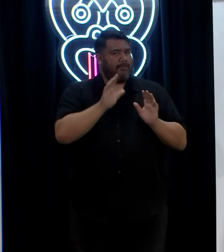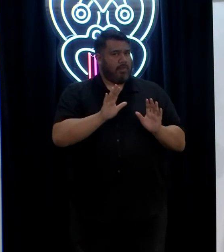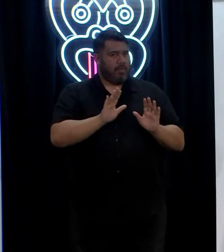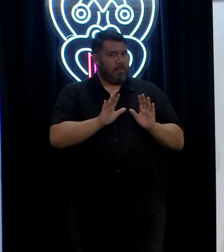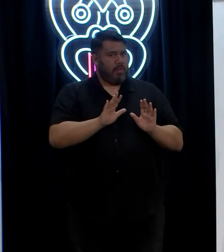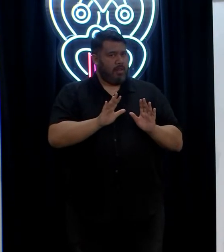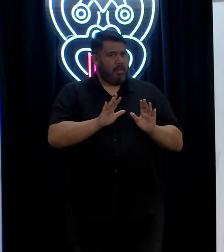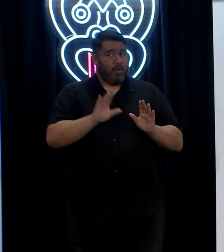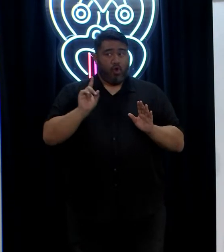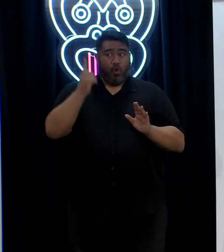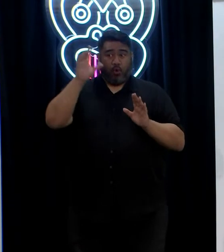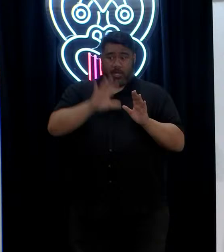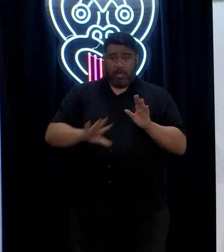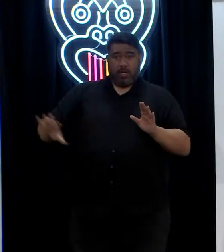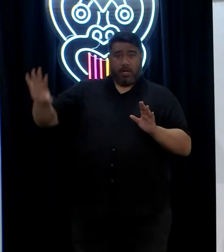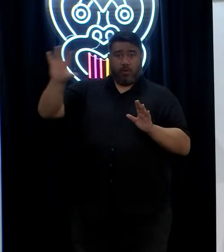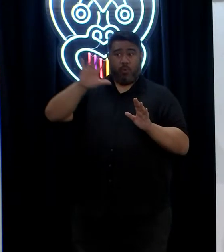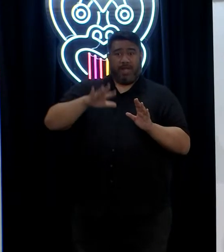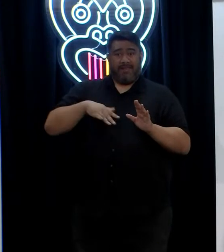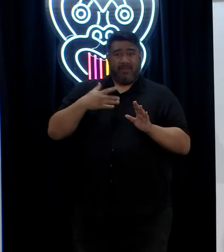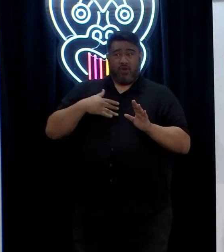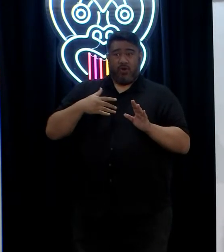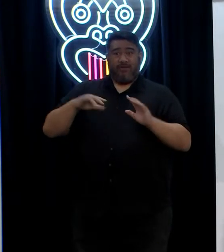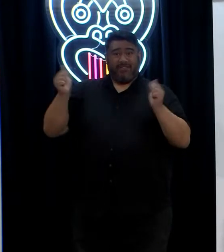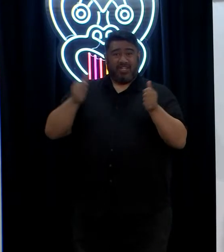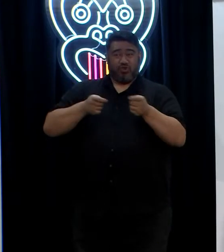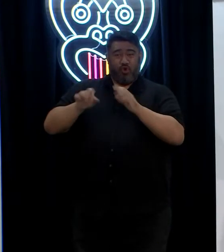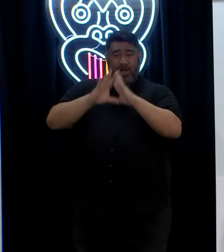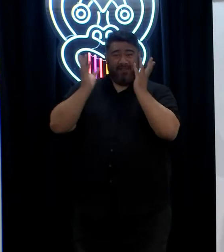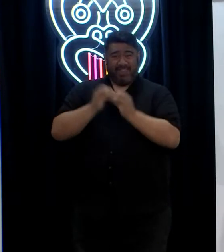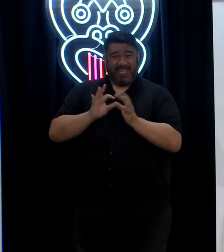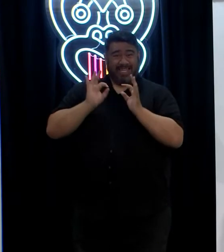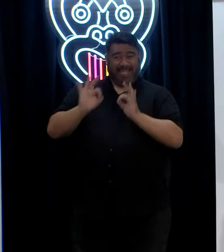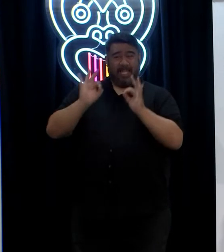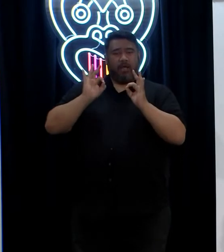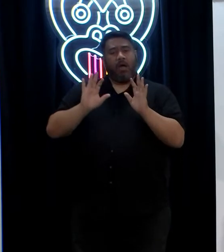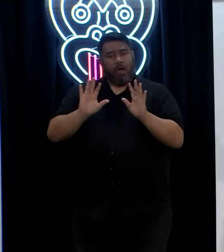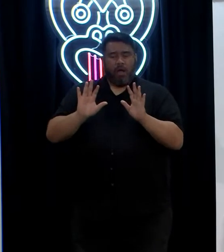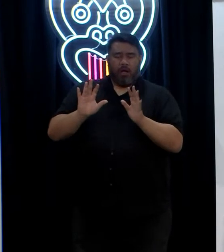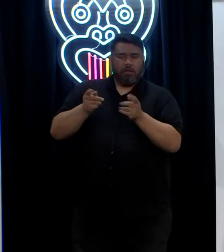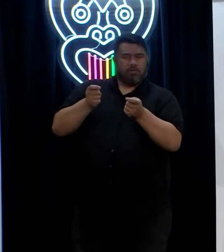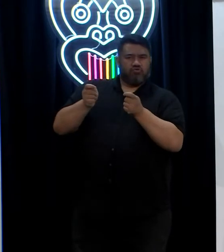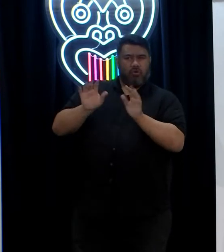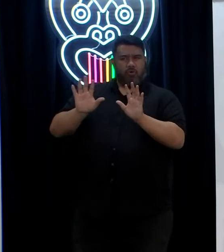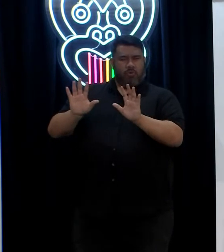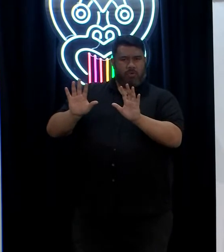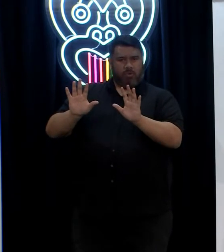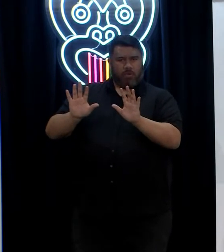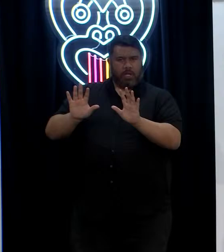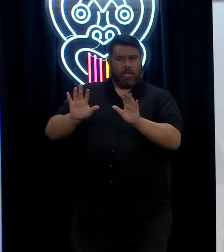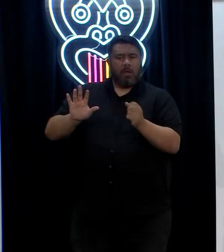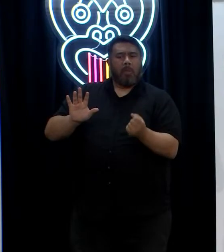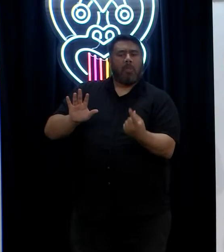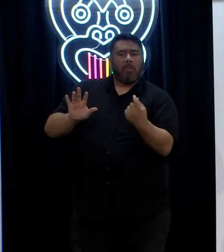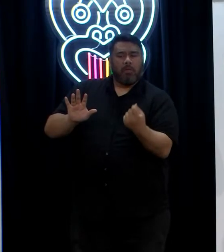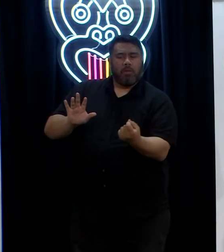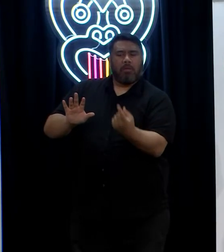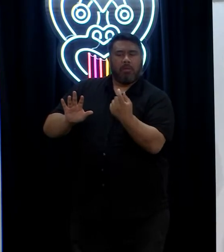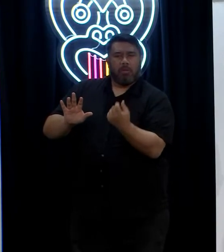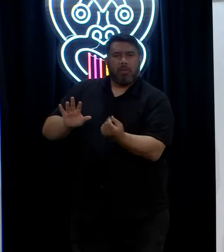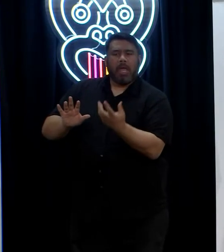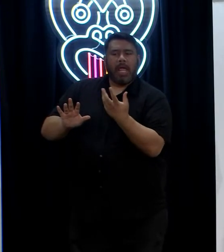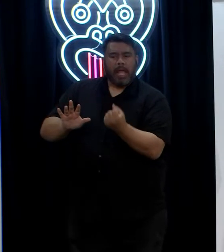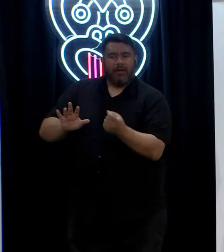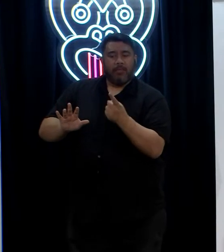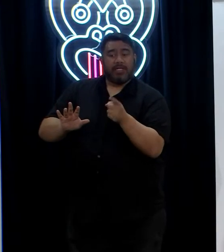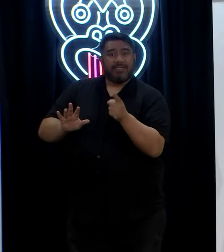this outbreak has been contained. We're just seeing small number of cases coming through. We are able to link them